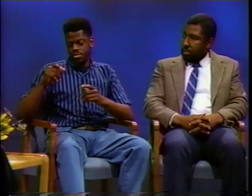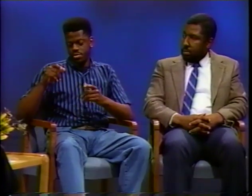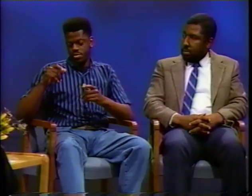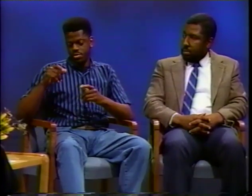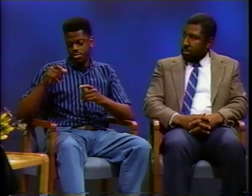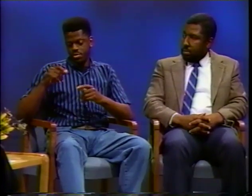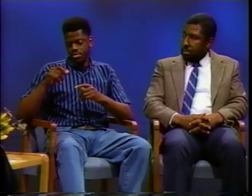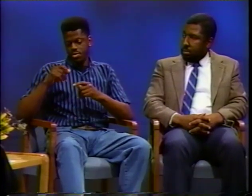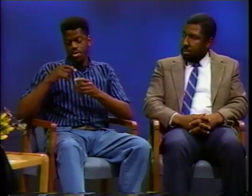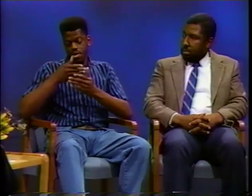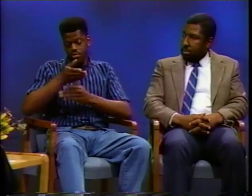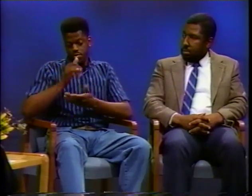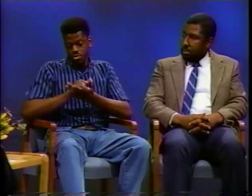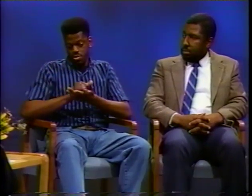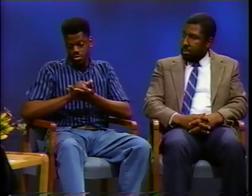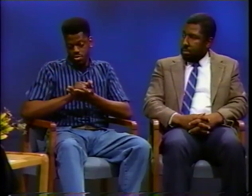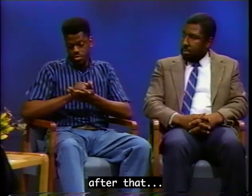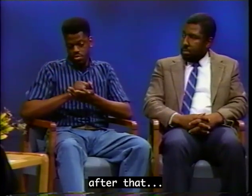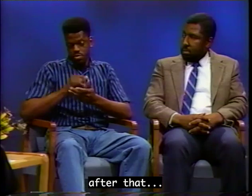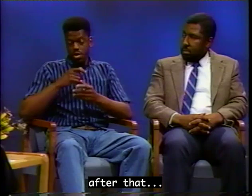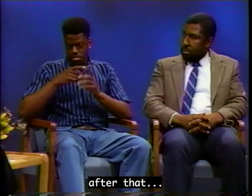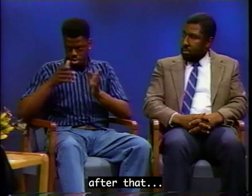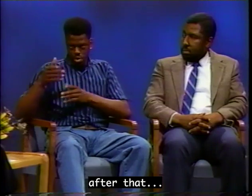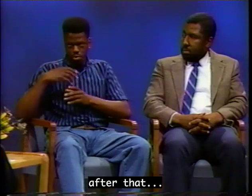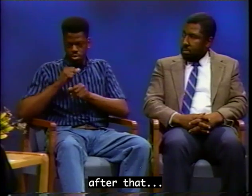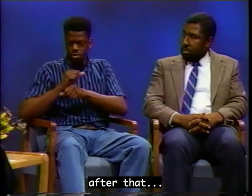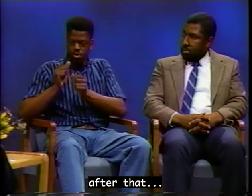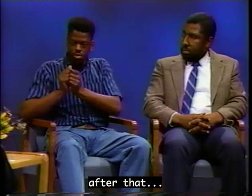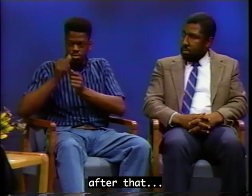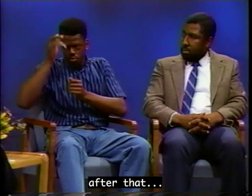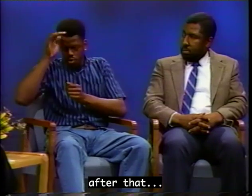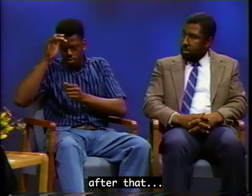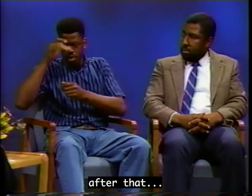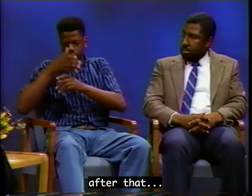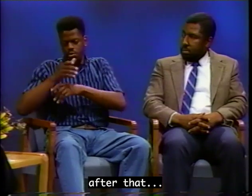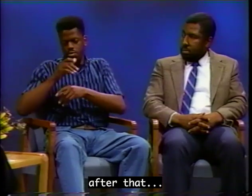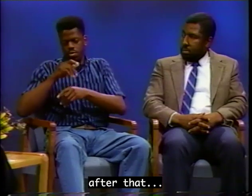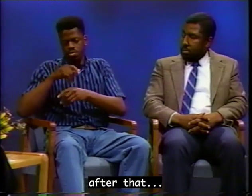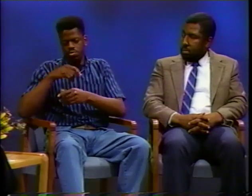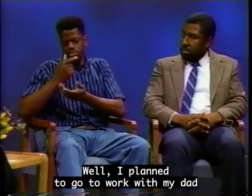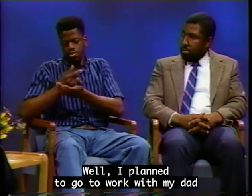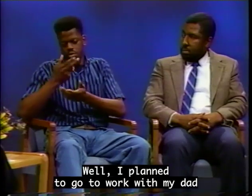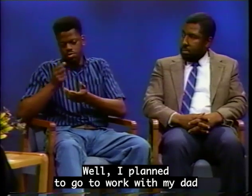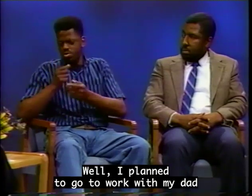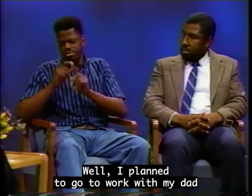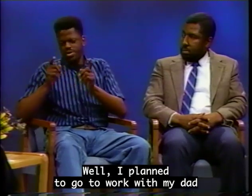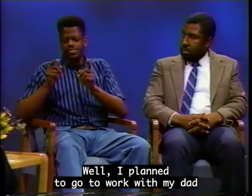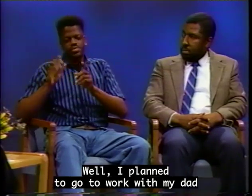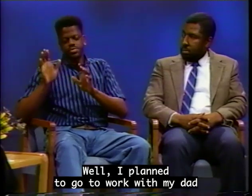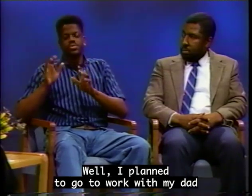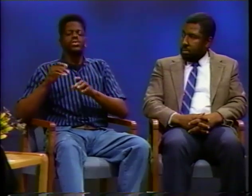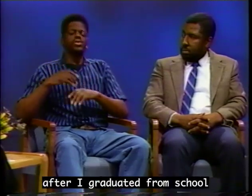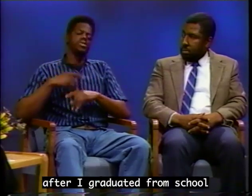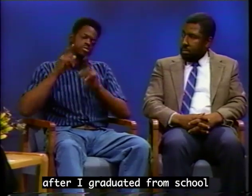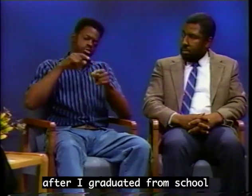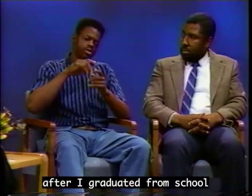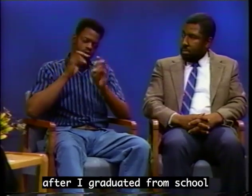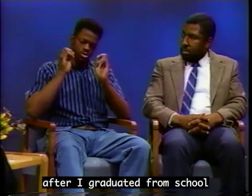after that, Well, I planned to go to work with my dad after I graduated